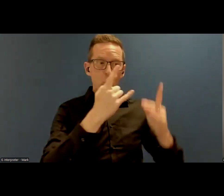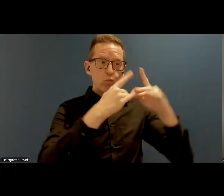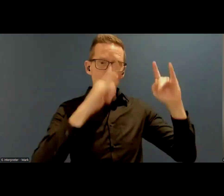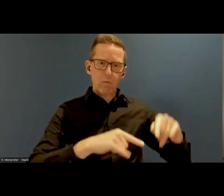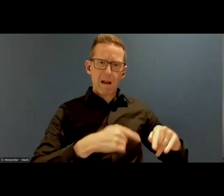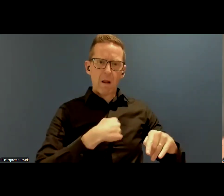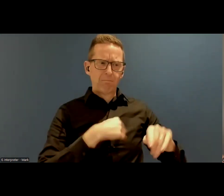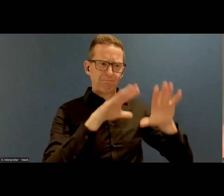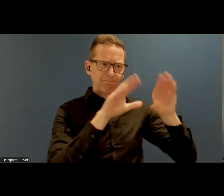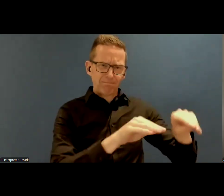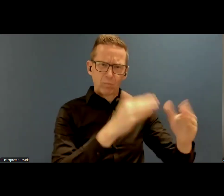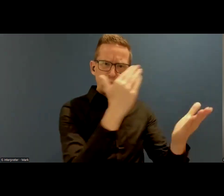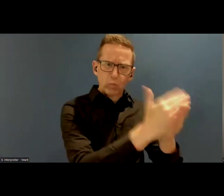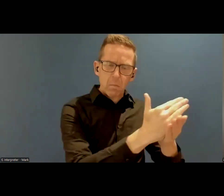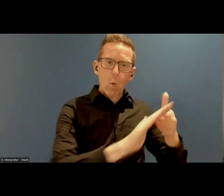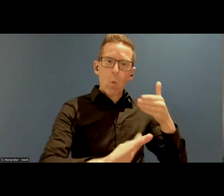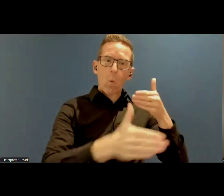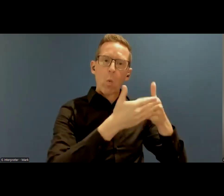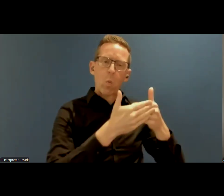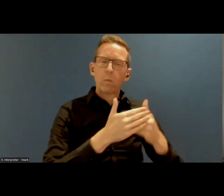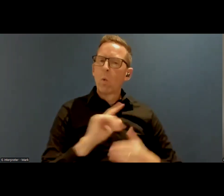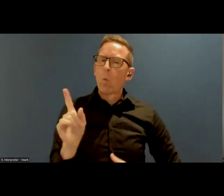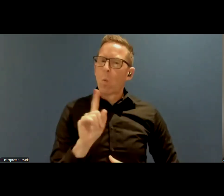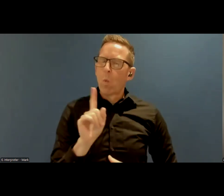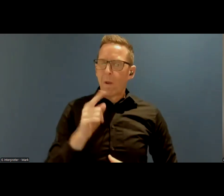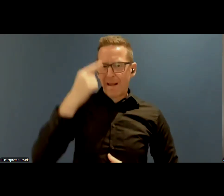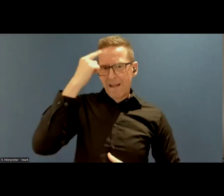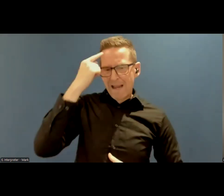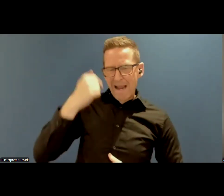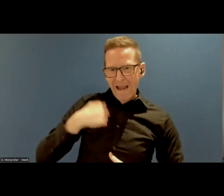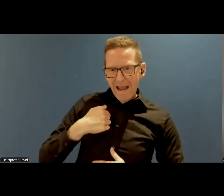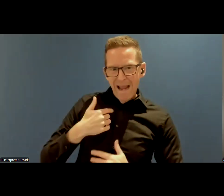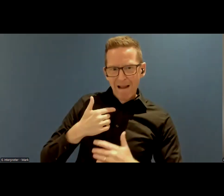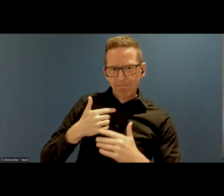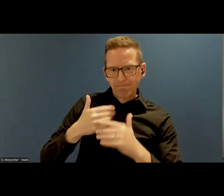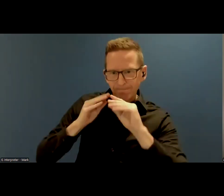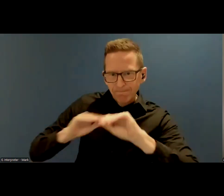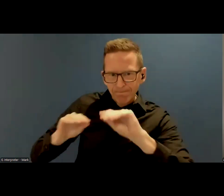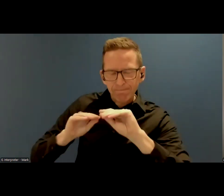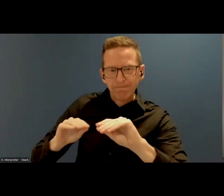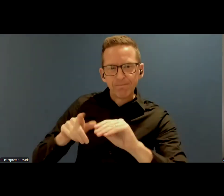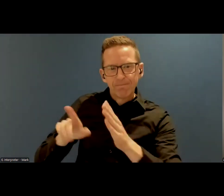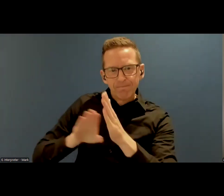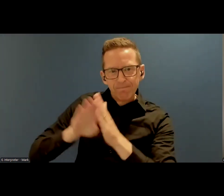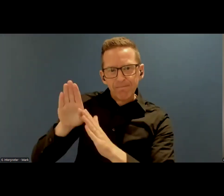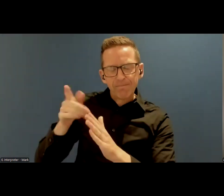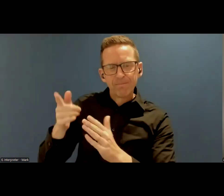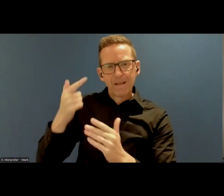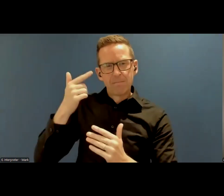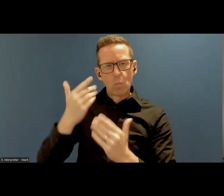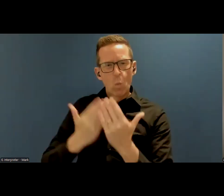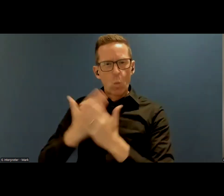It's also on the it's two sides which require this this kind of discussion